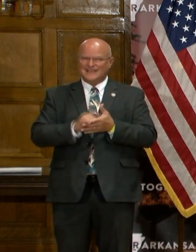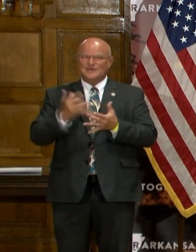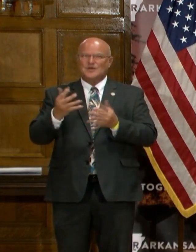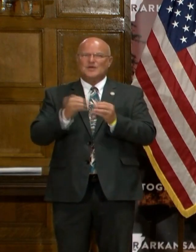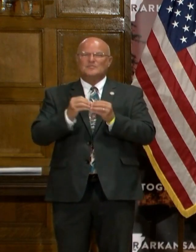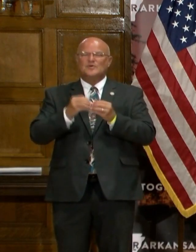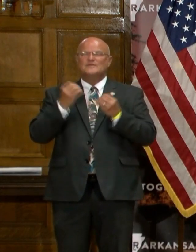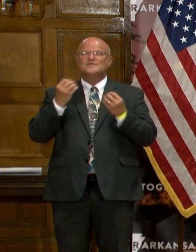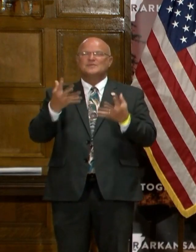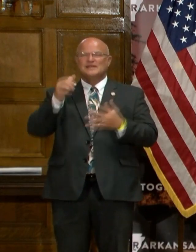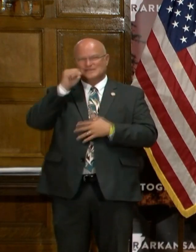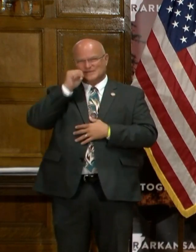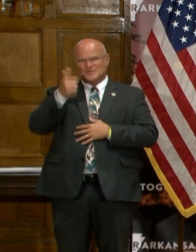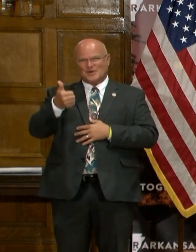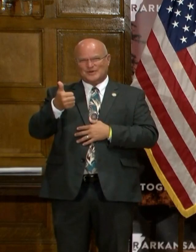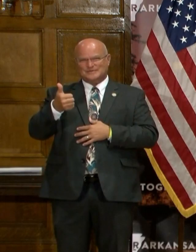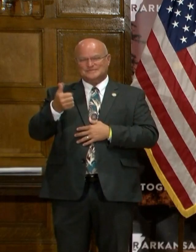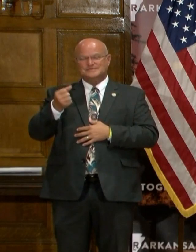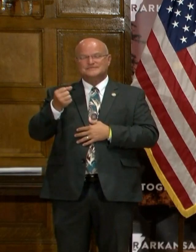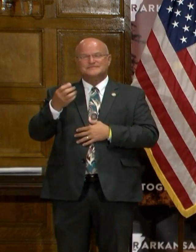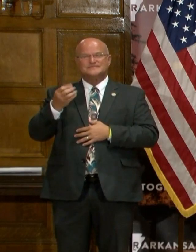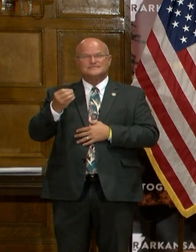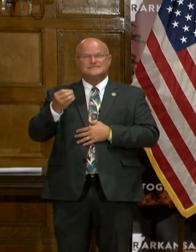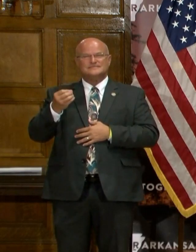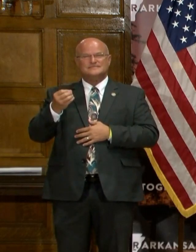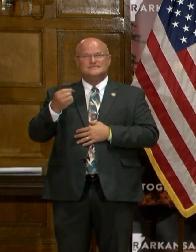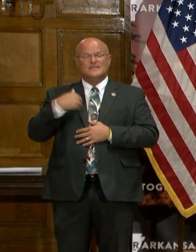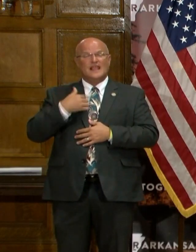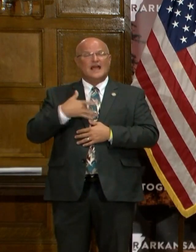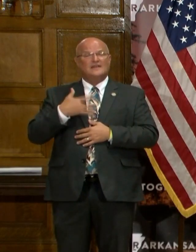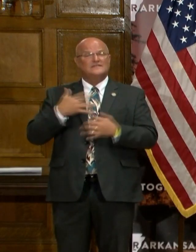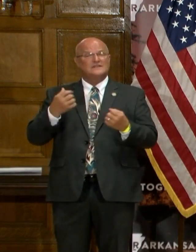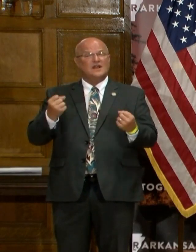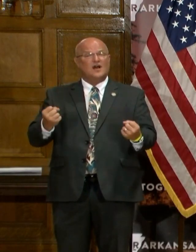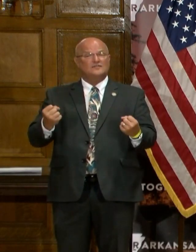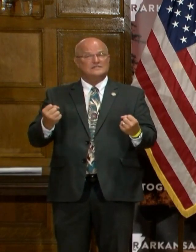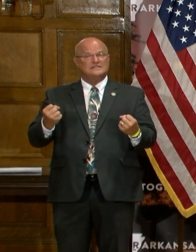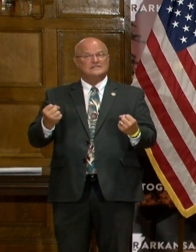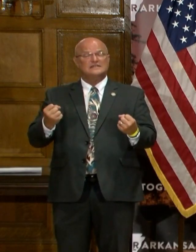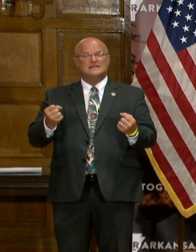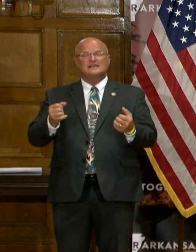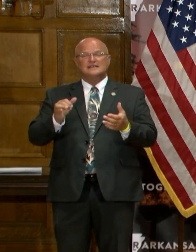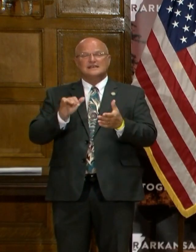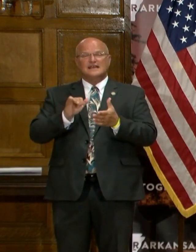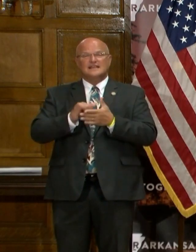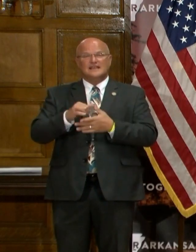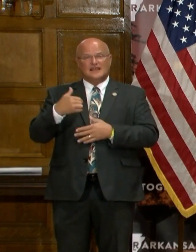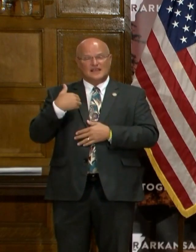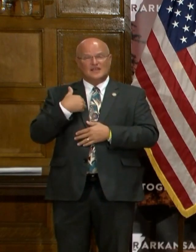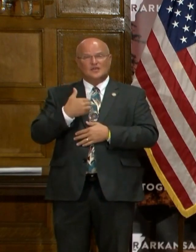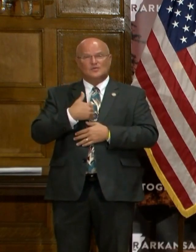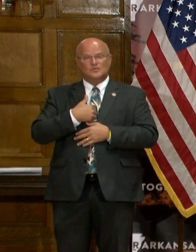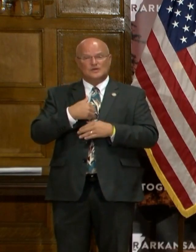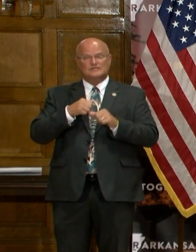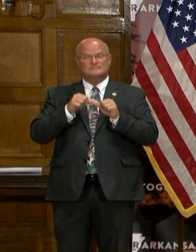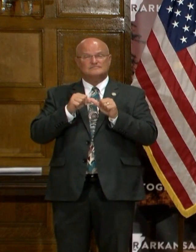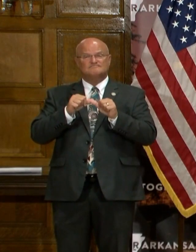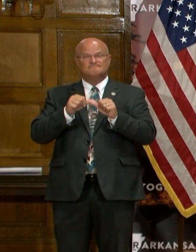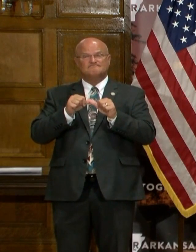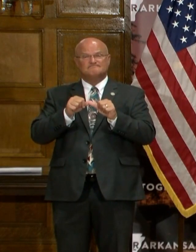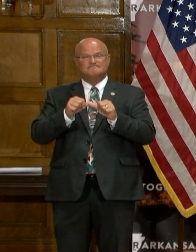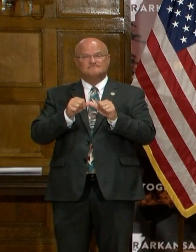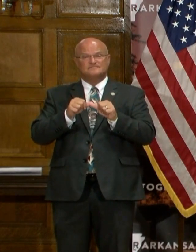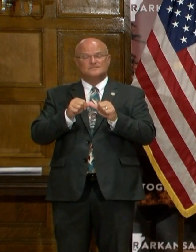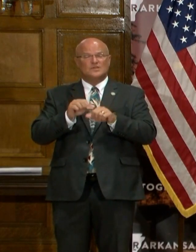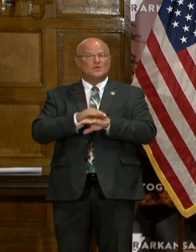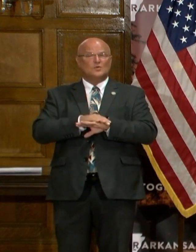for more information tomorrow. And so I feel confident that we're steady, that